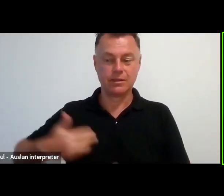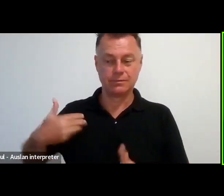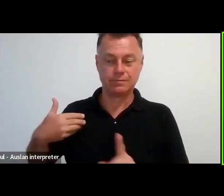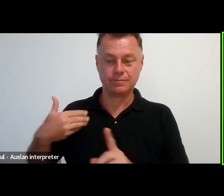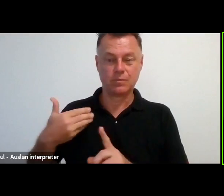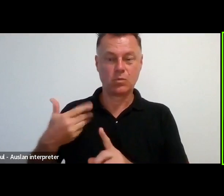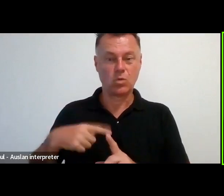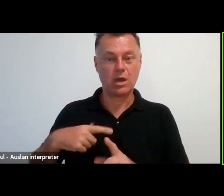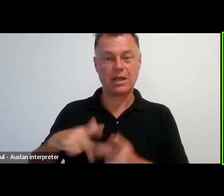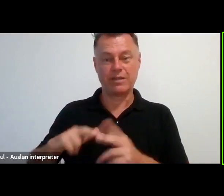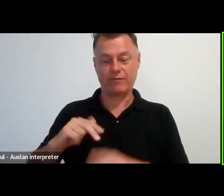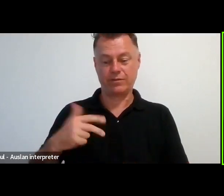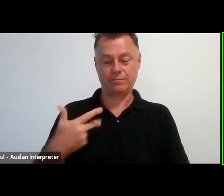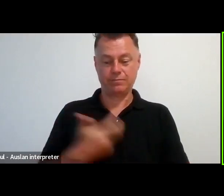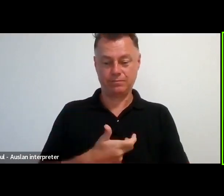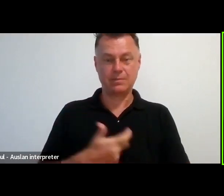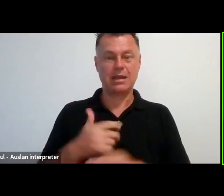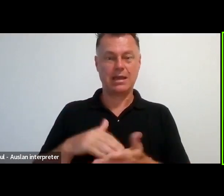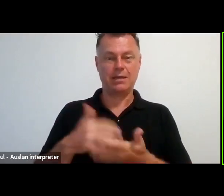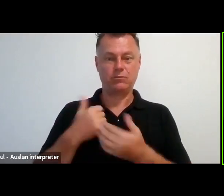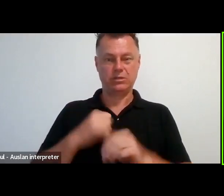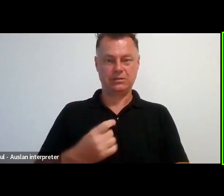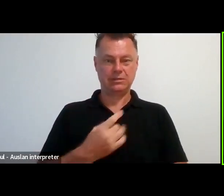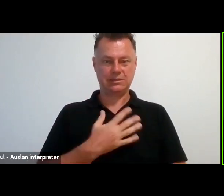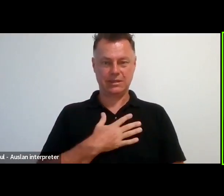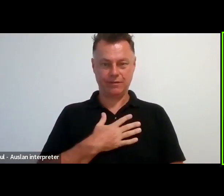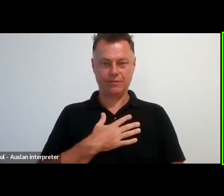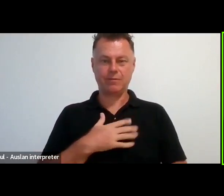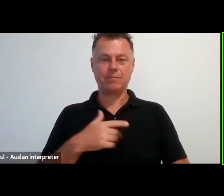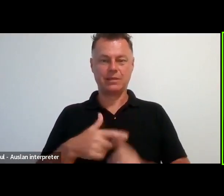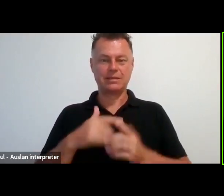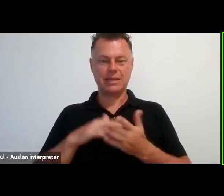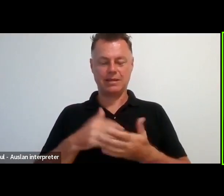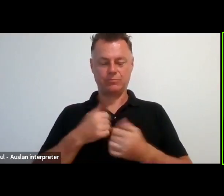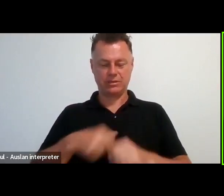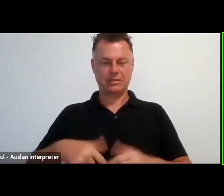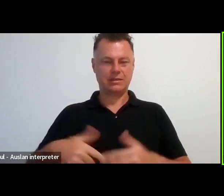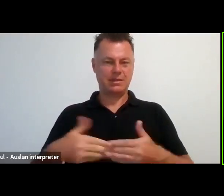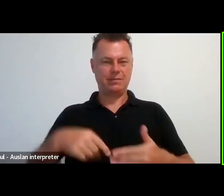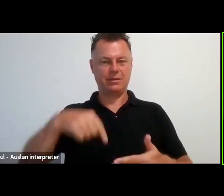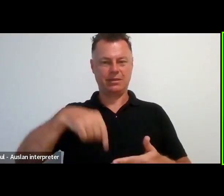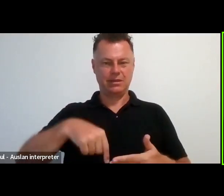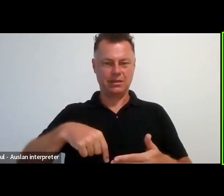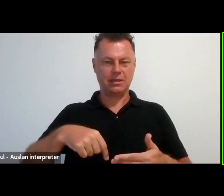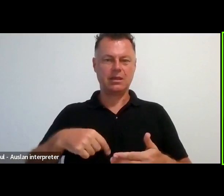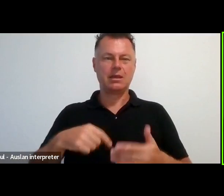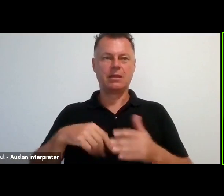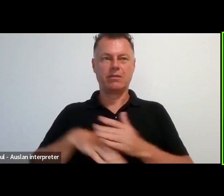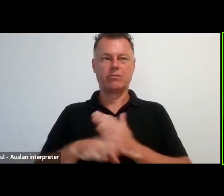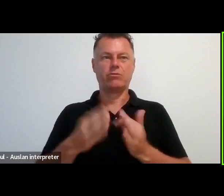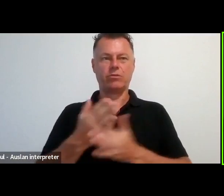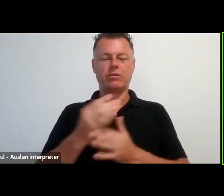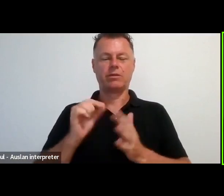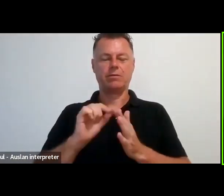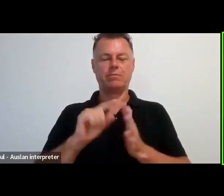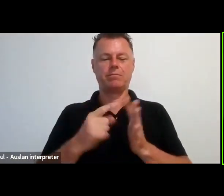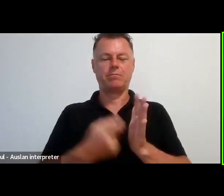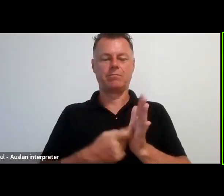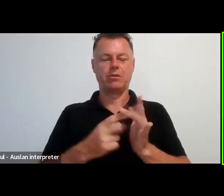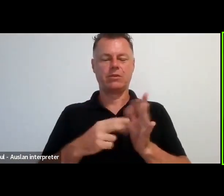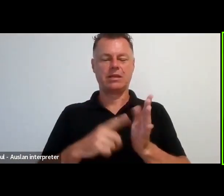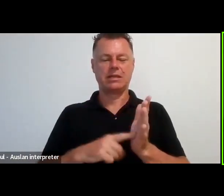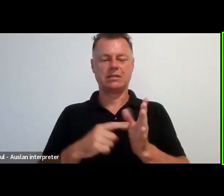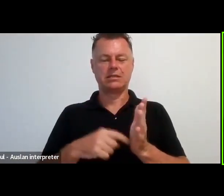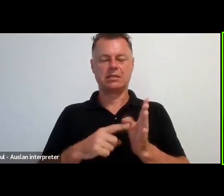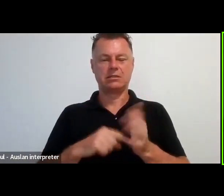both themselves and their babies against the complications of COVID that can occur in that perinatal period. So COVID can be a more severe